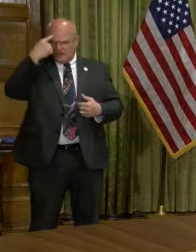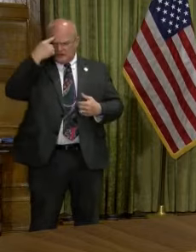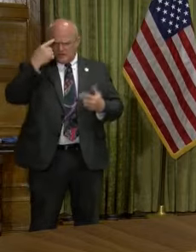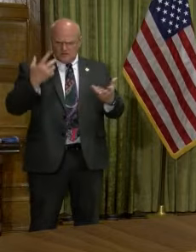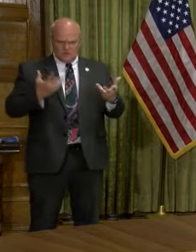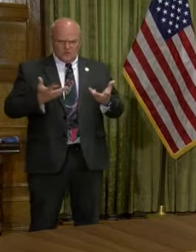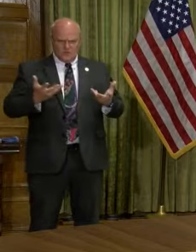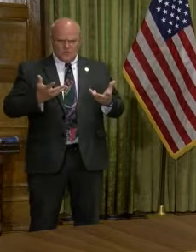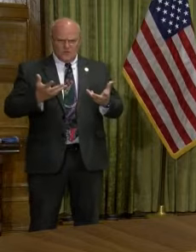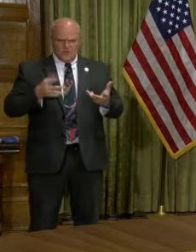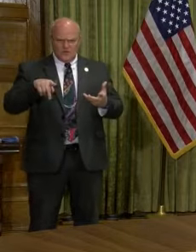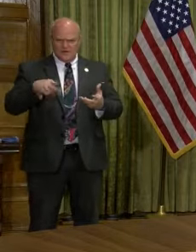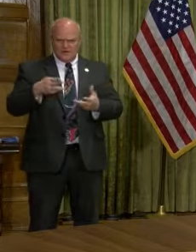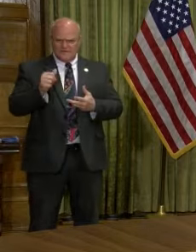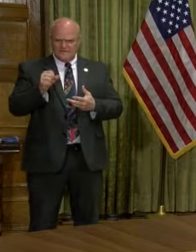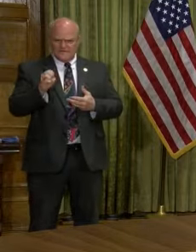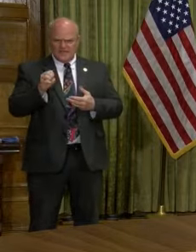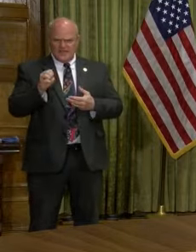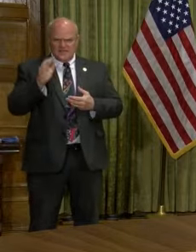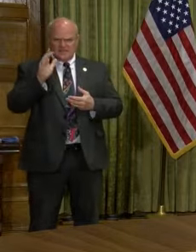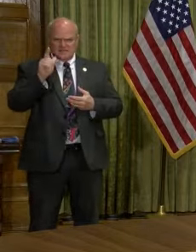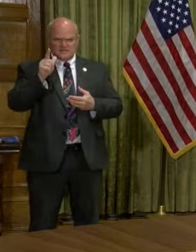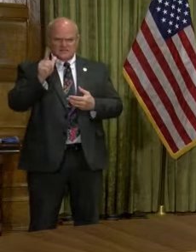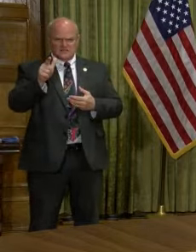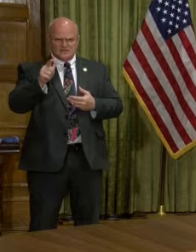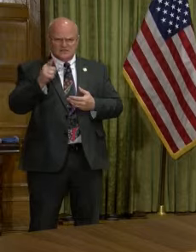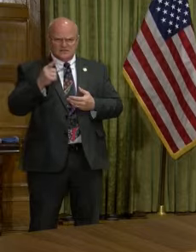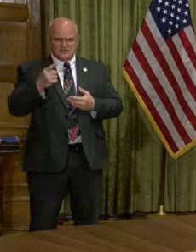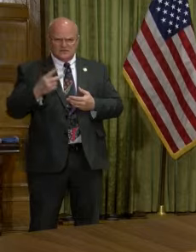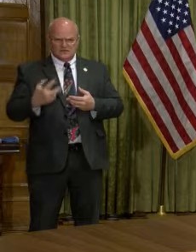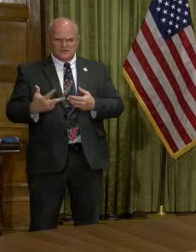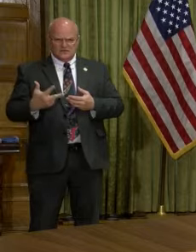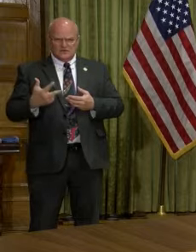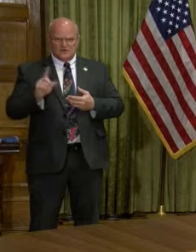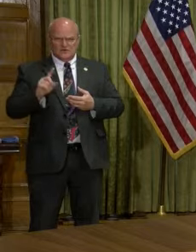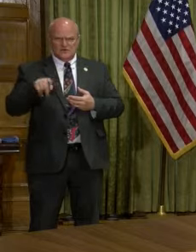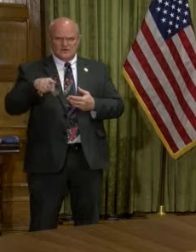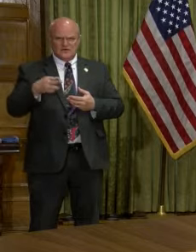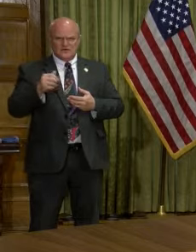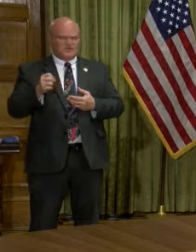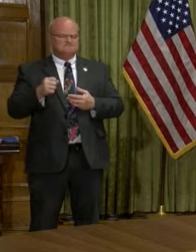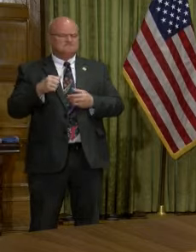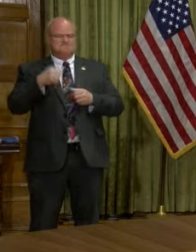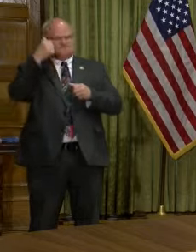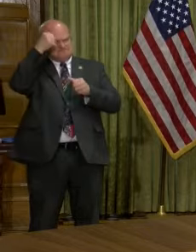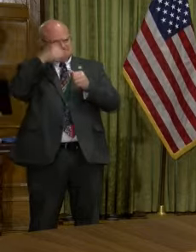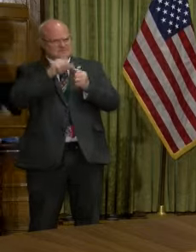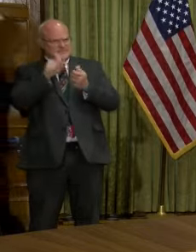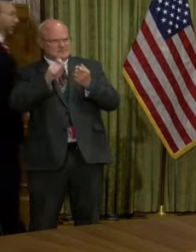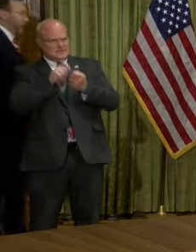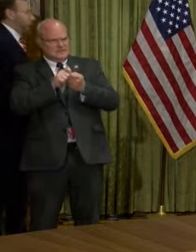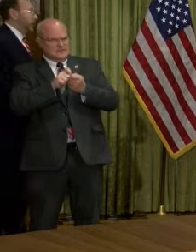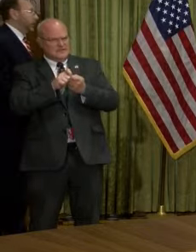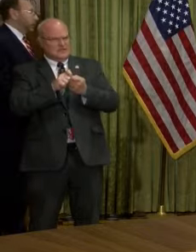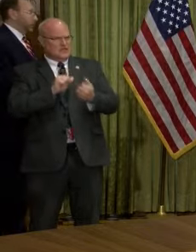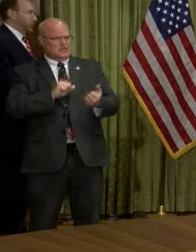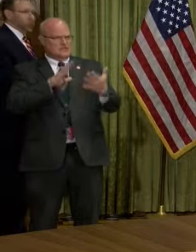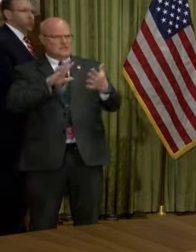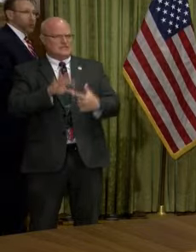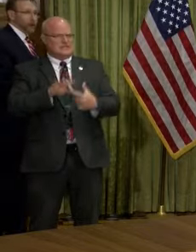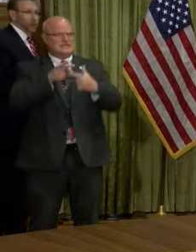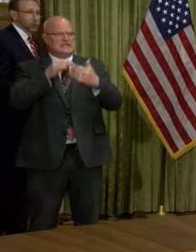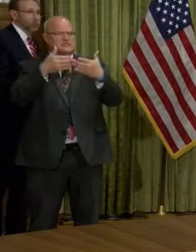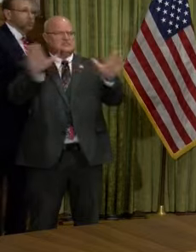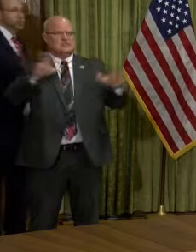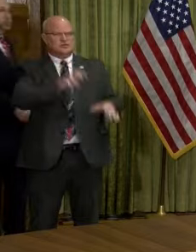what phase that comes in. Do you remember, Dr. Smith, on where that fits? I don't recall that specifically being addressed except